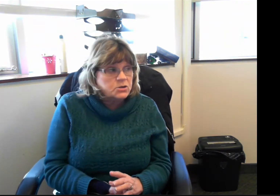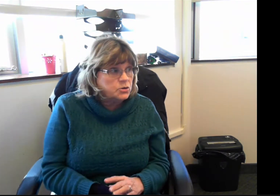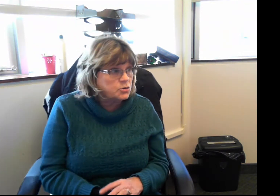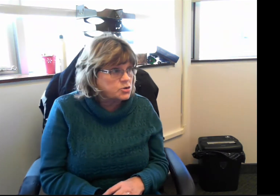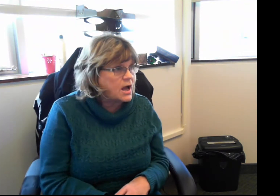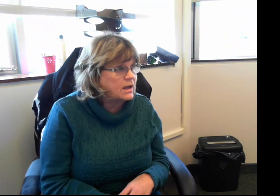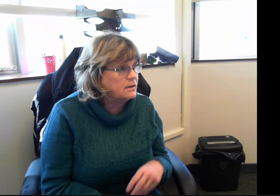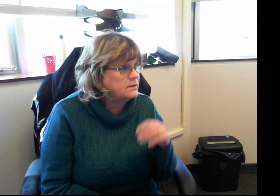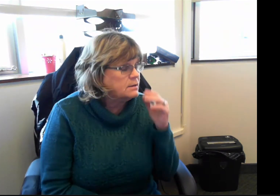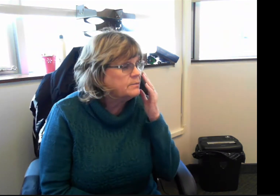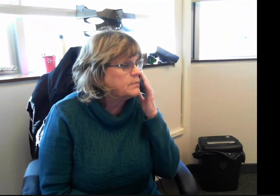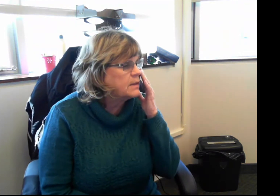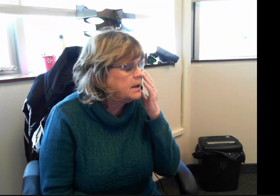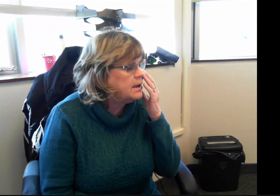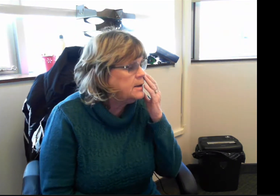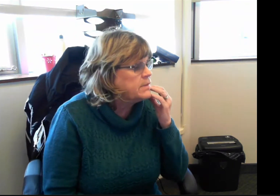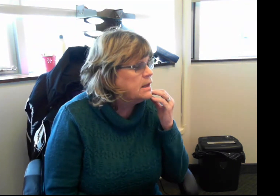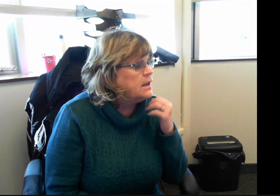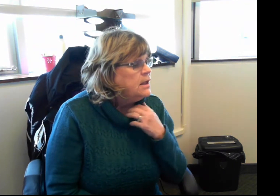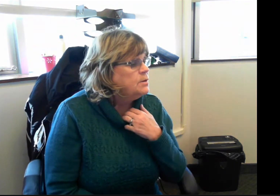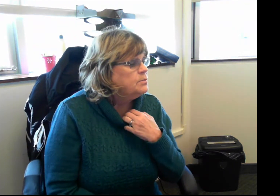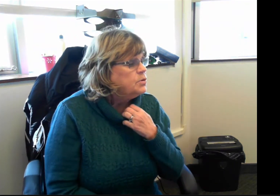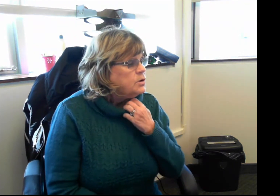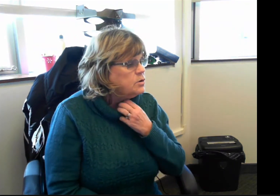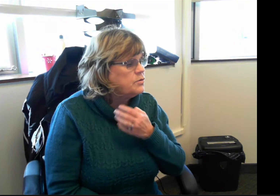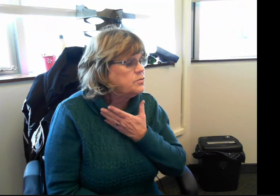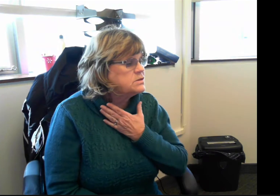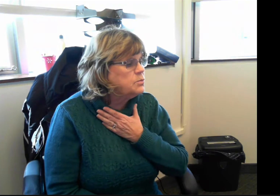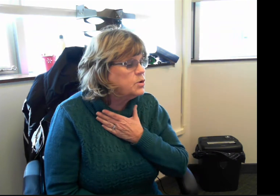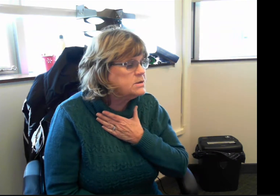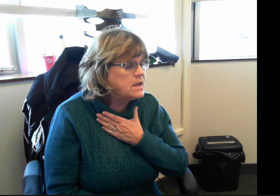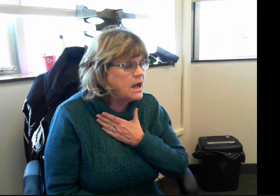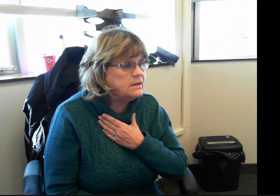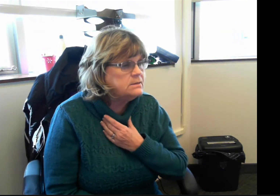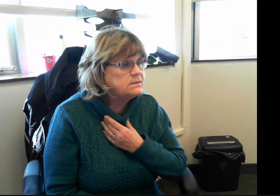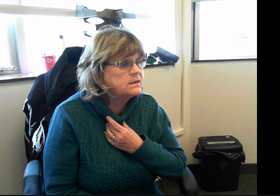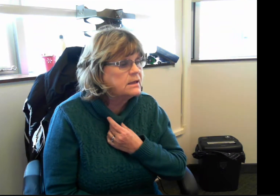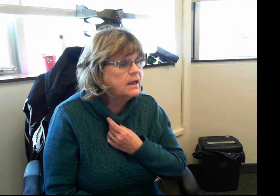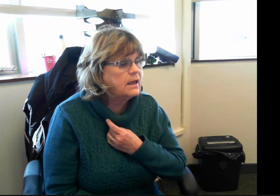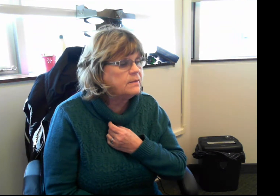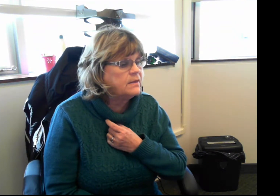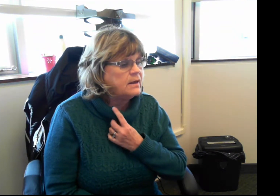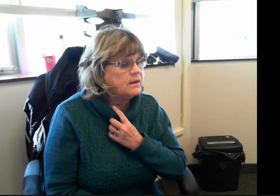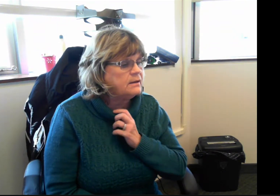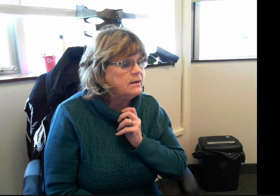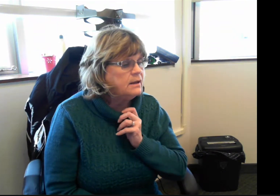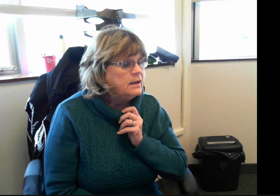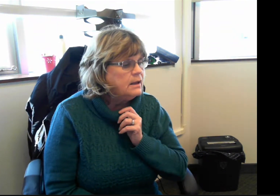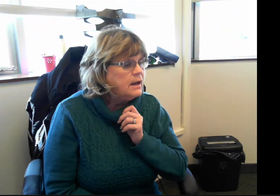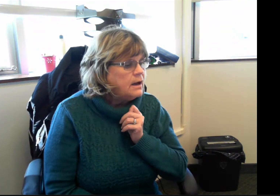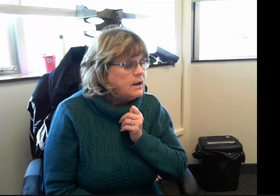your child. Okay? But we're going to go through some more signs and then